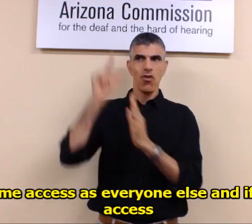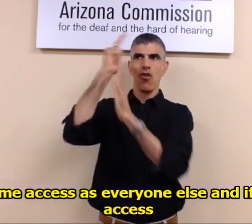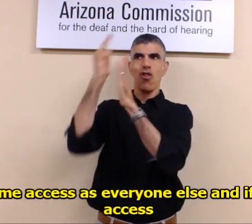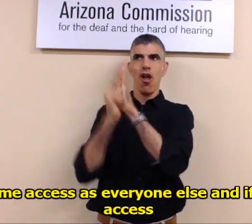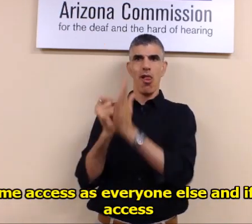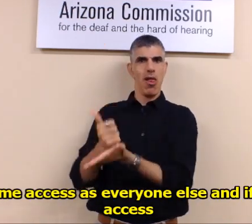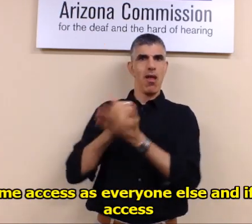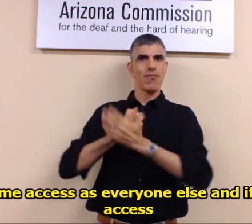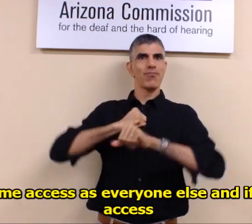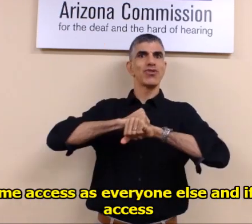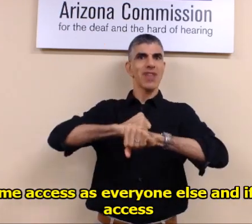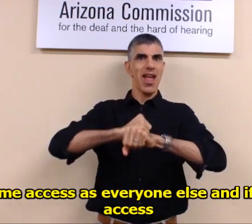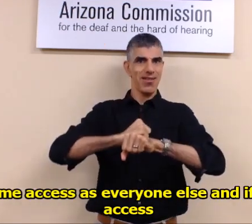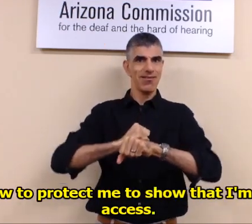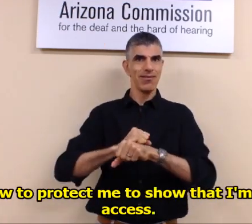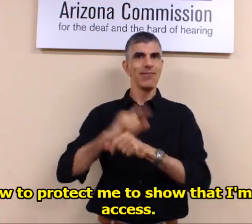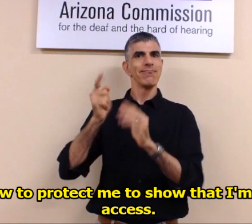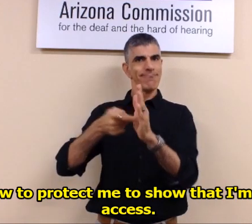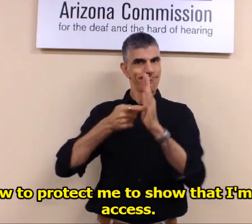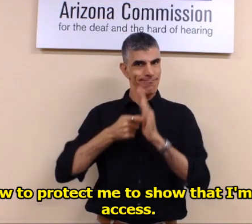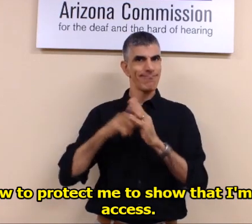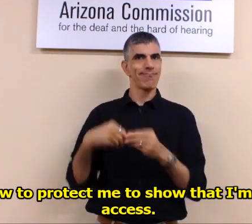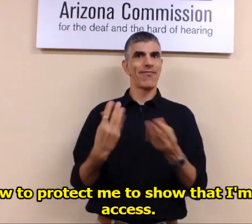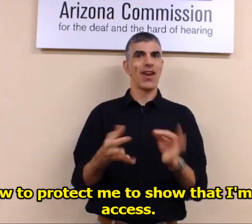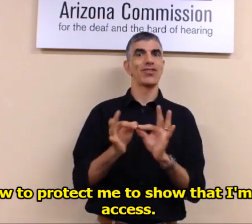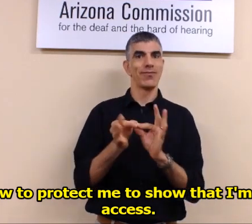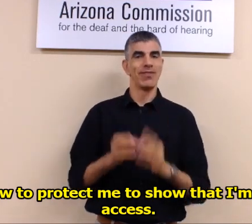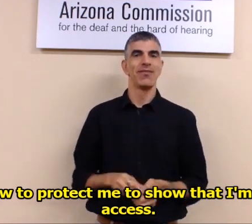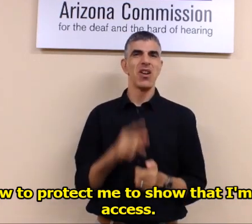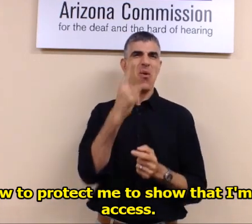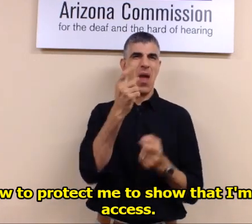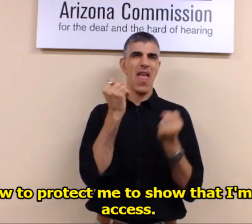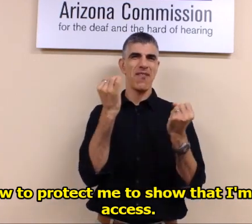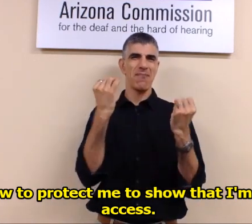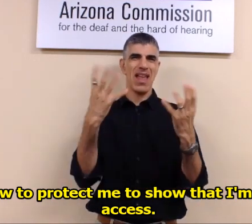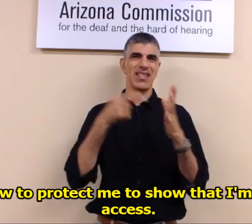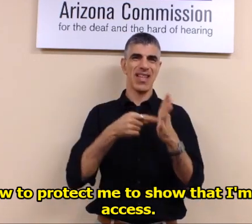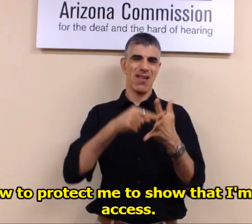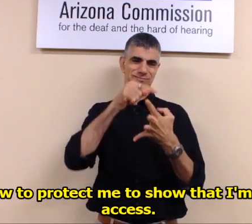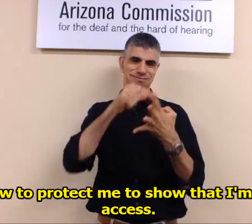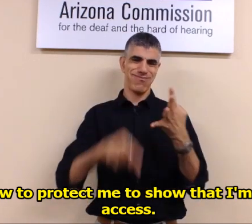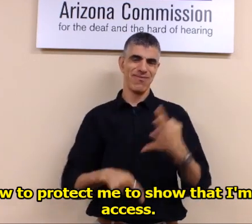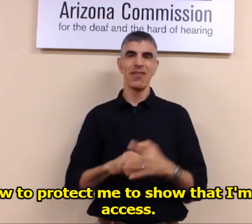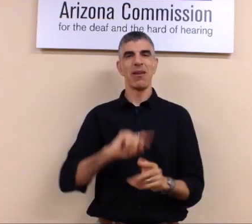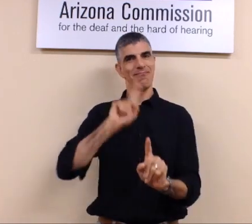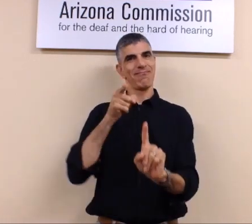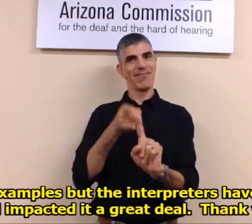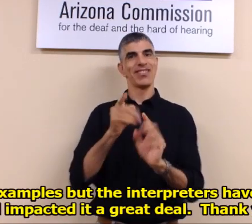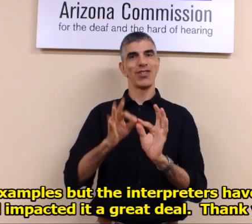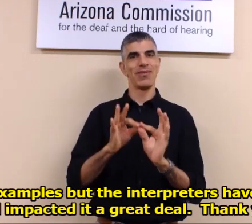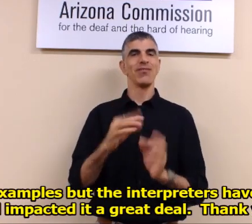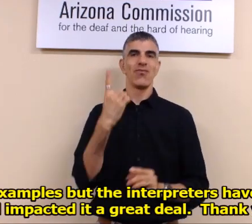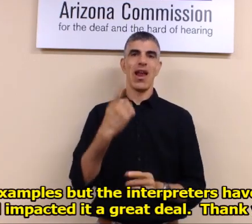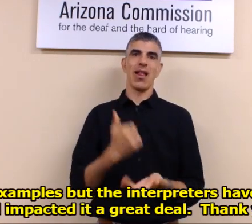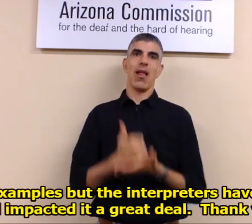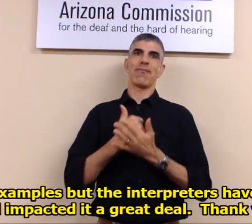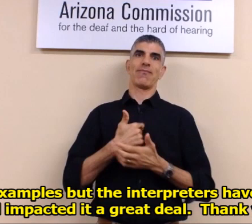else. And if I'm refused access, I have the law to protect me to show that I'm required this access. I have many examples, but